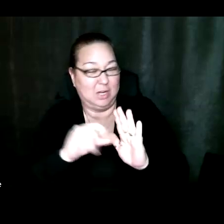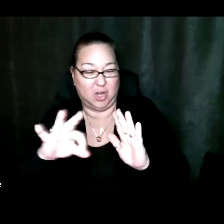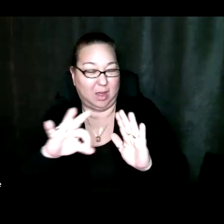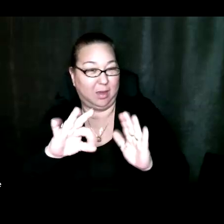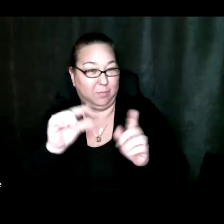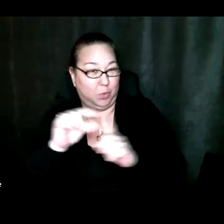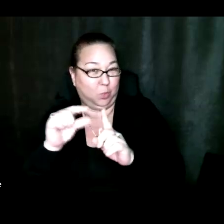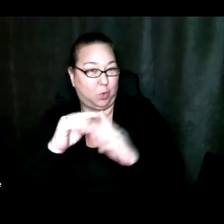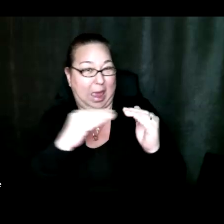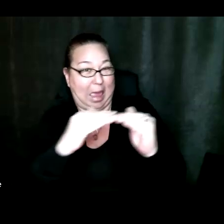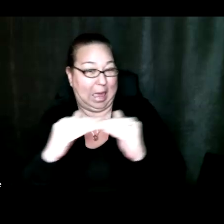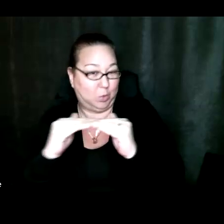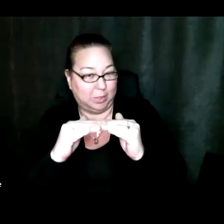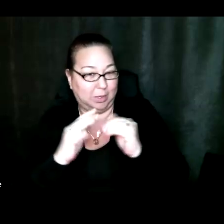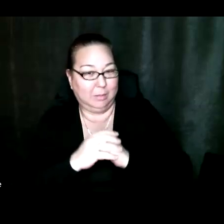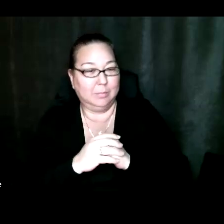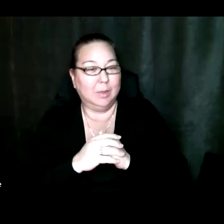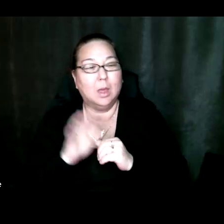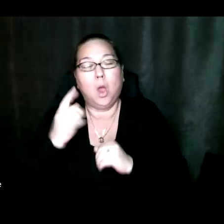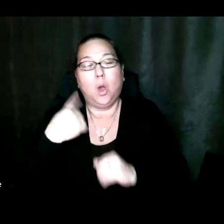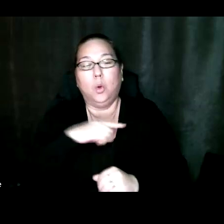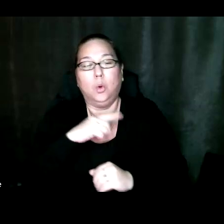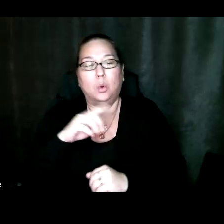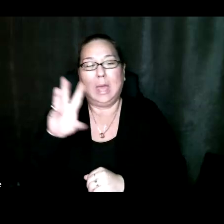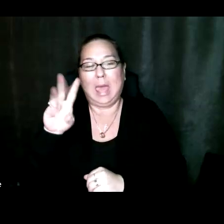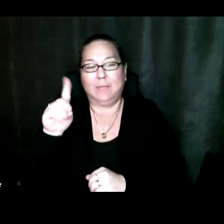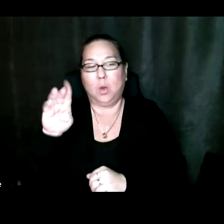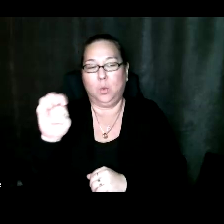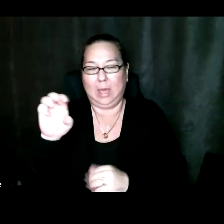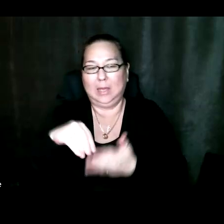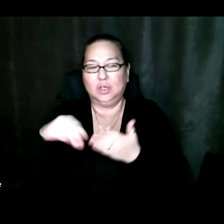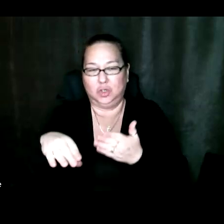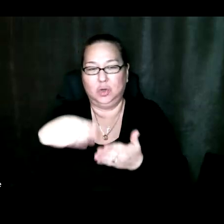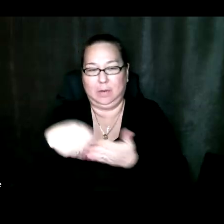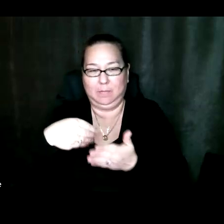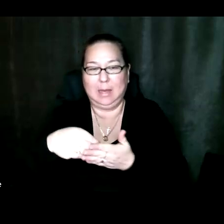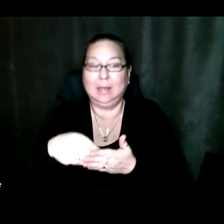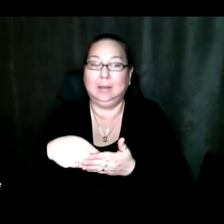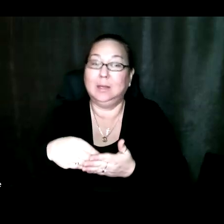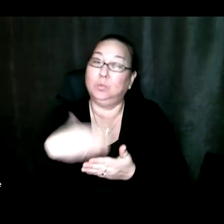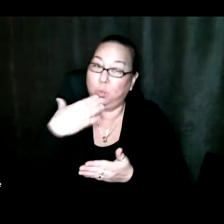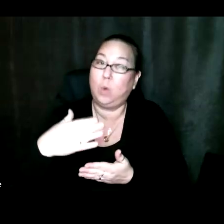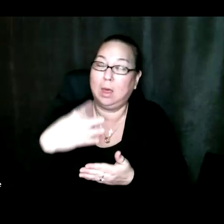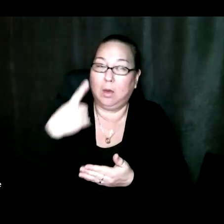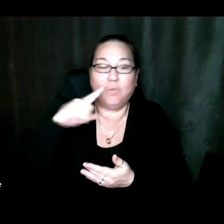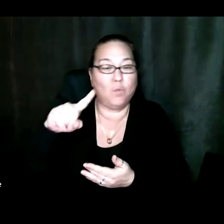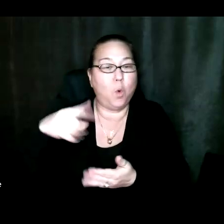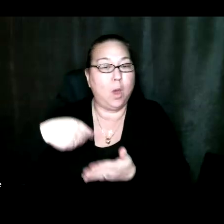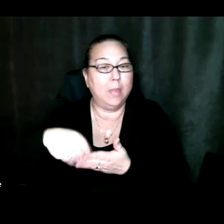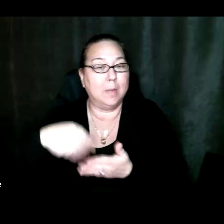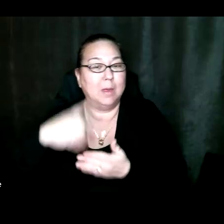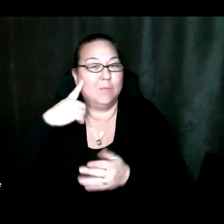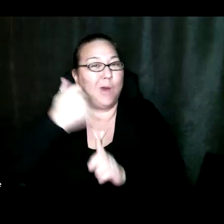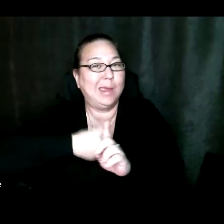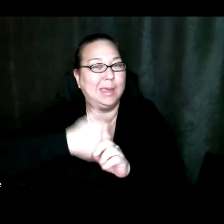right? It was researched multiple times. We were in national studies. All the evidence was it is equitable when you review pure dollar per